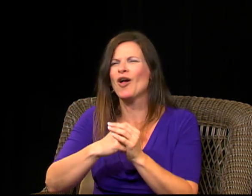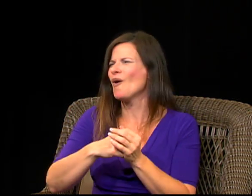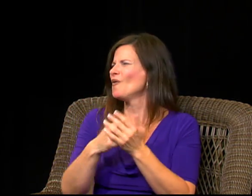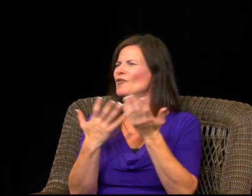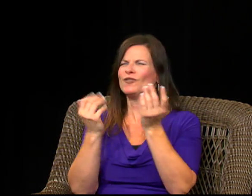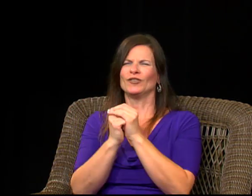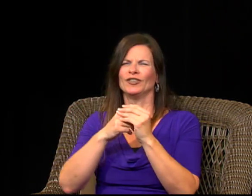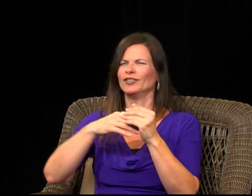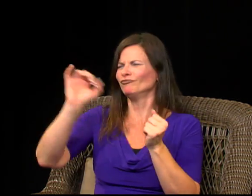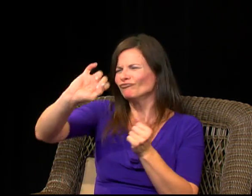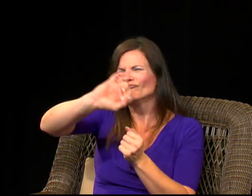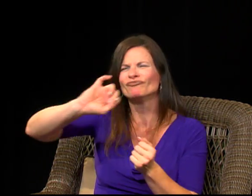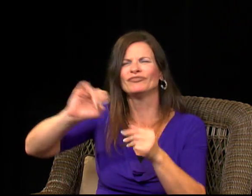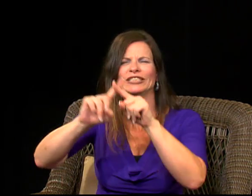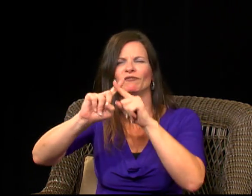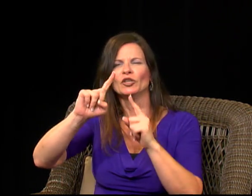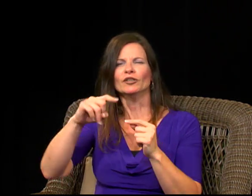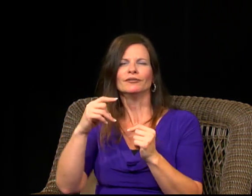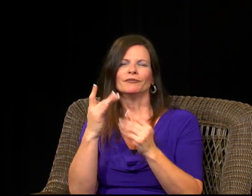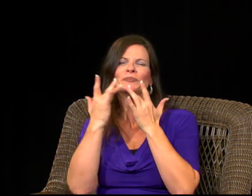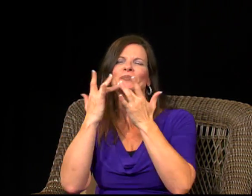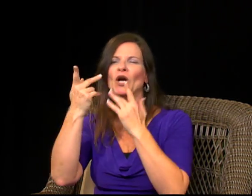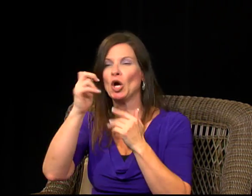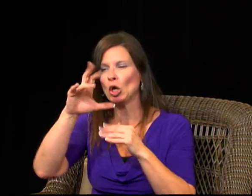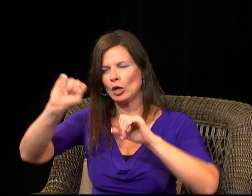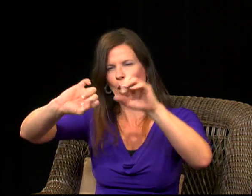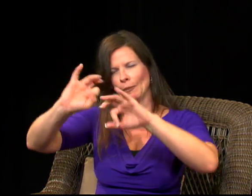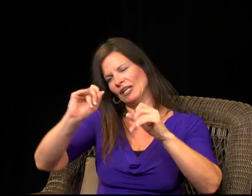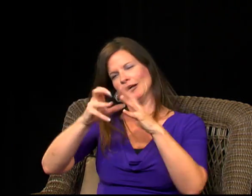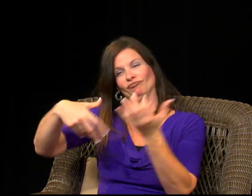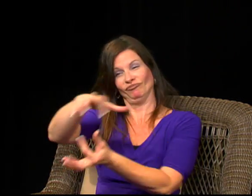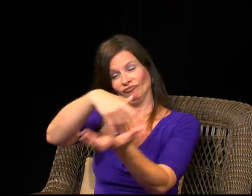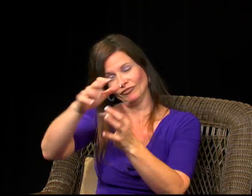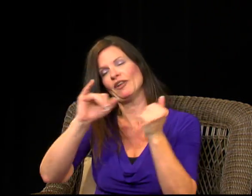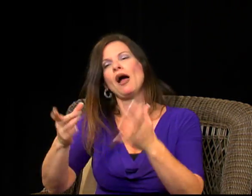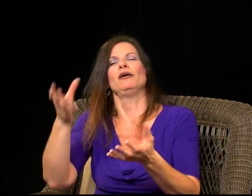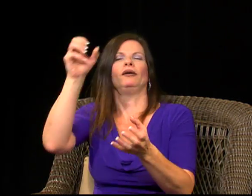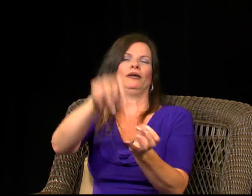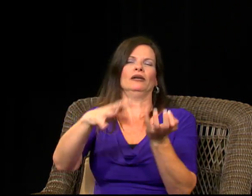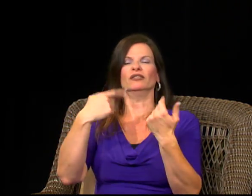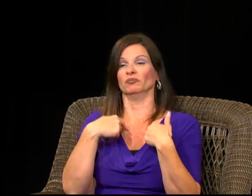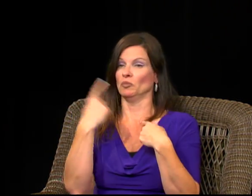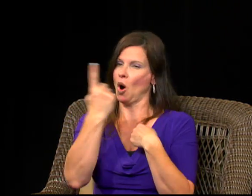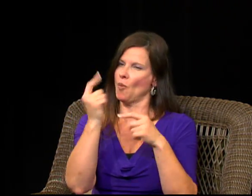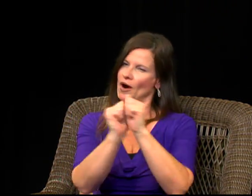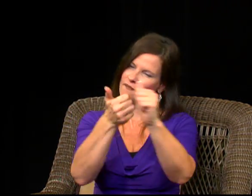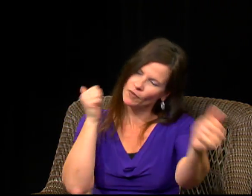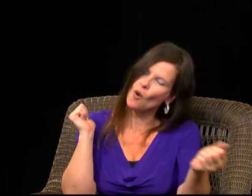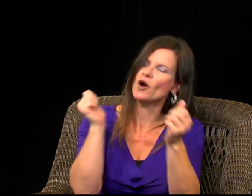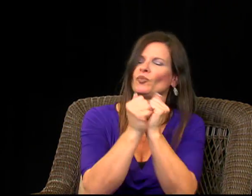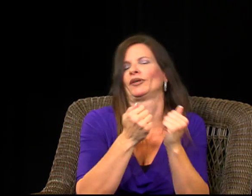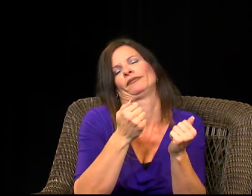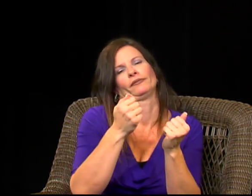and even tomatoes. Put in some herbs and mix it all together.